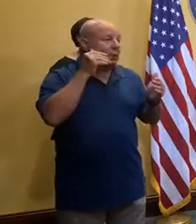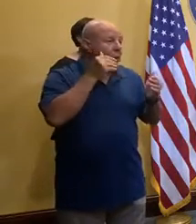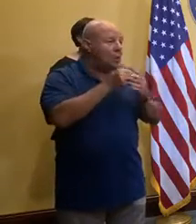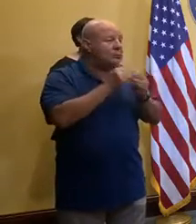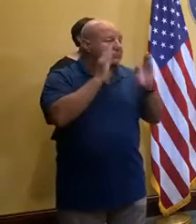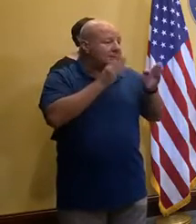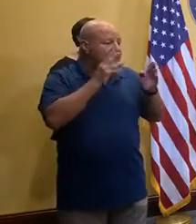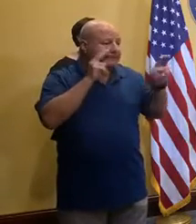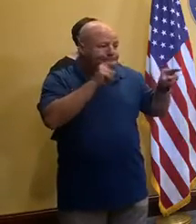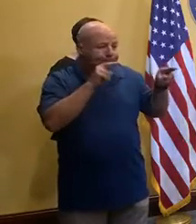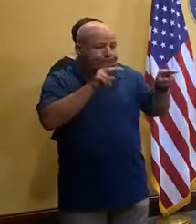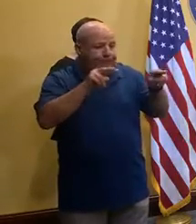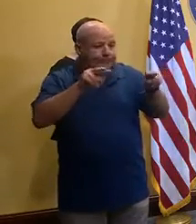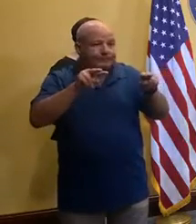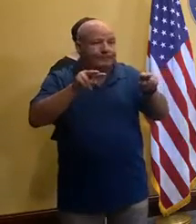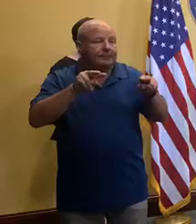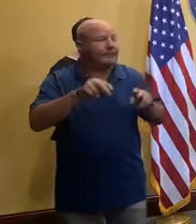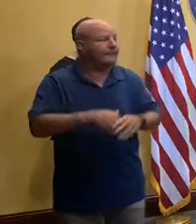to that as well.